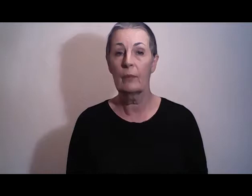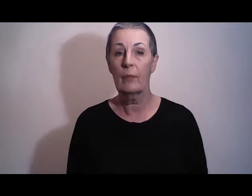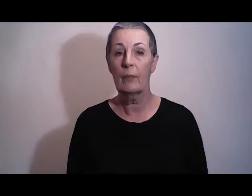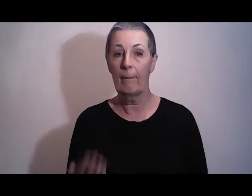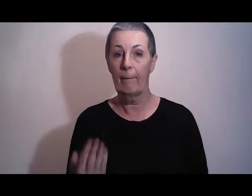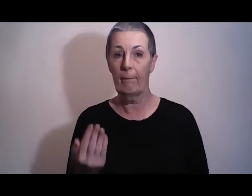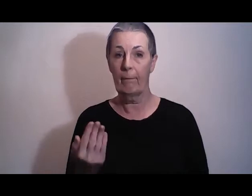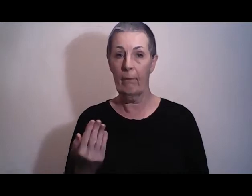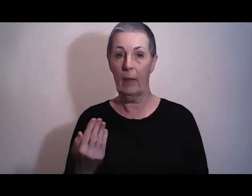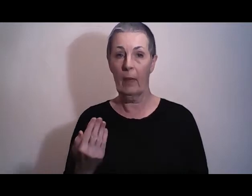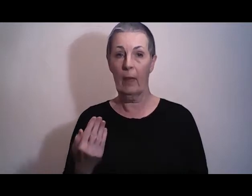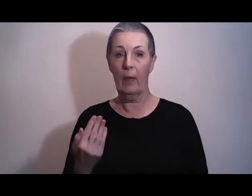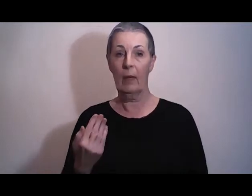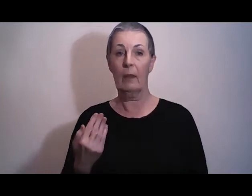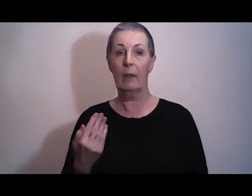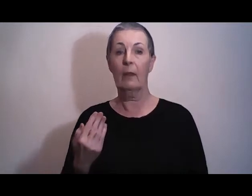Keeping your shoulders down